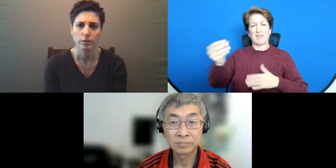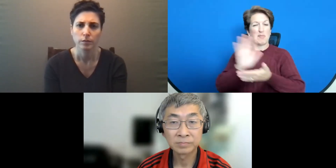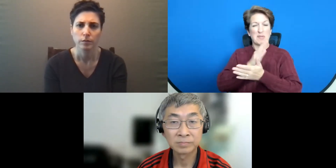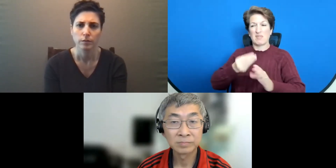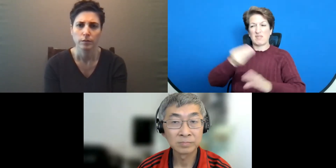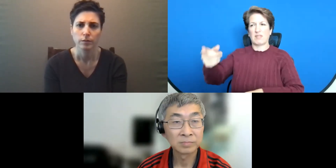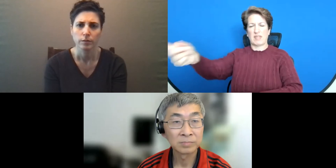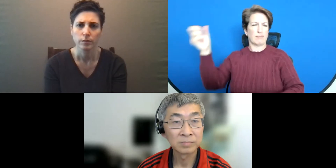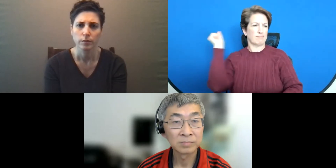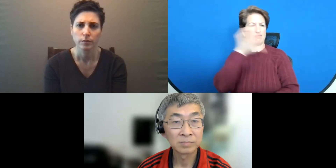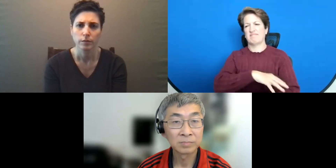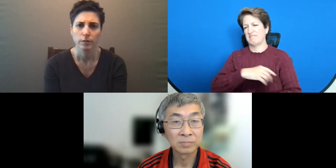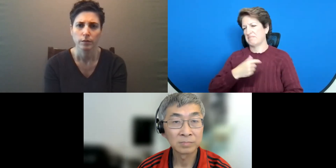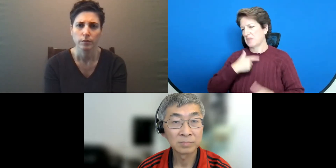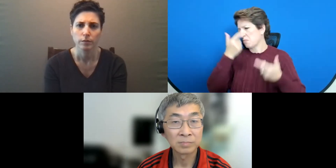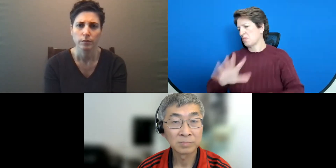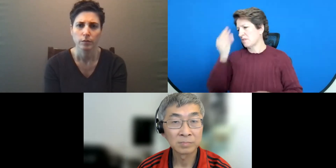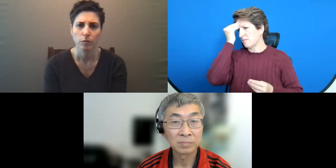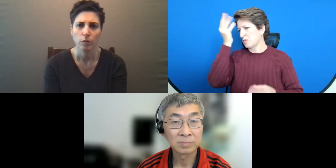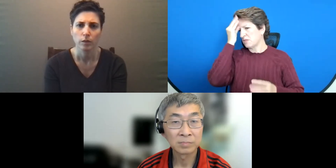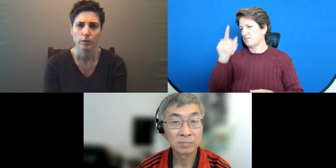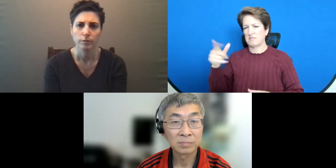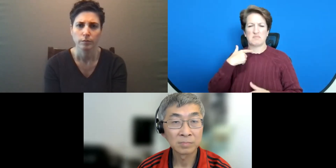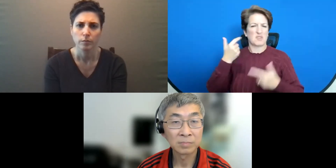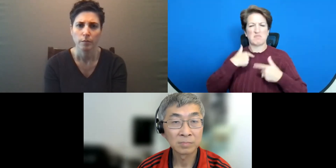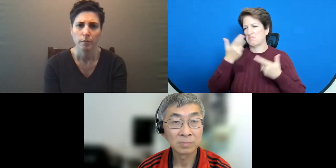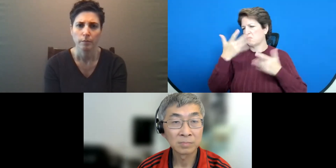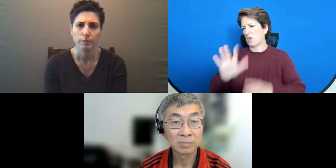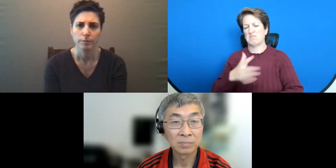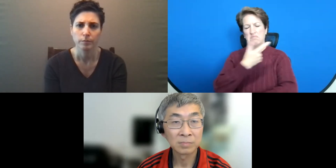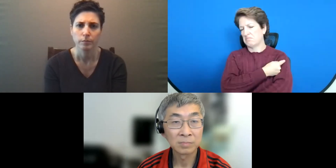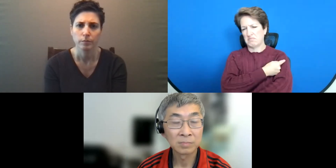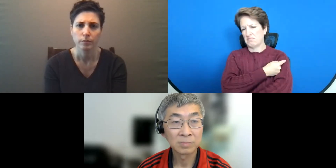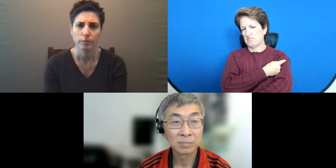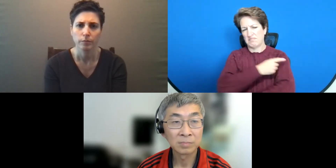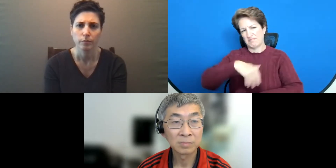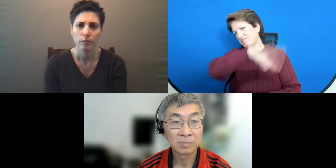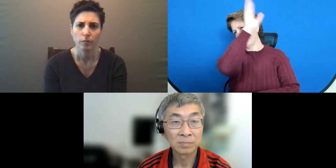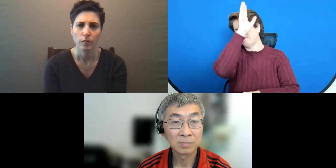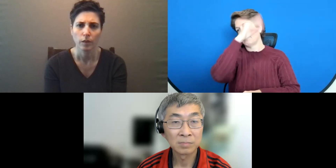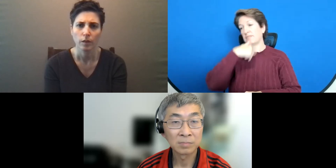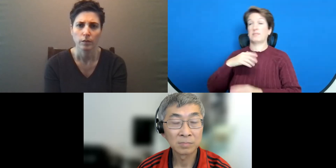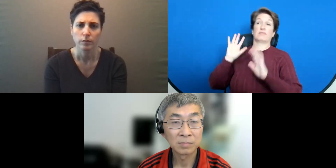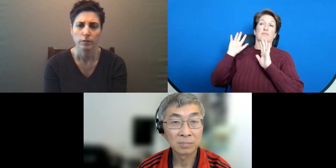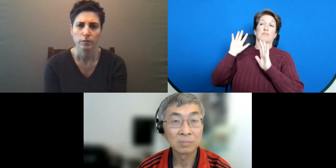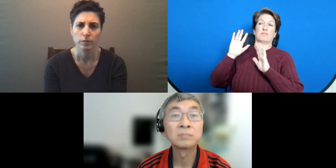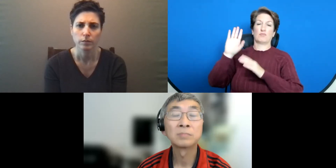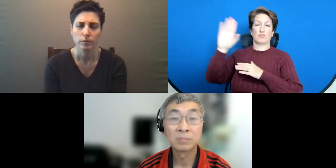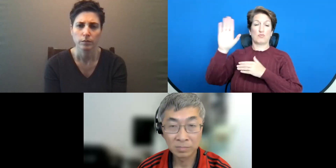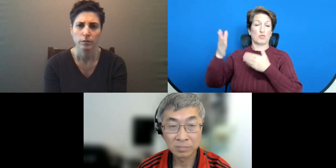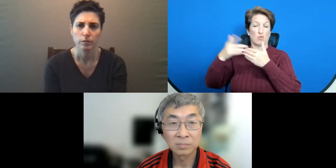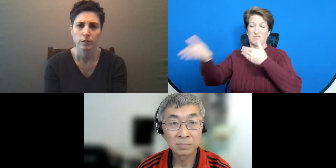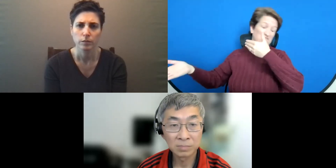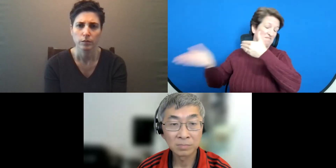us and they say they don't want information. They don't want you to take a vaccination. Just get out of us. They slam the door. So